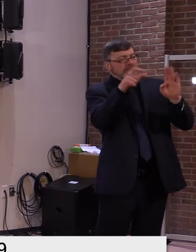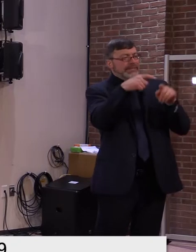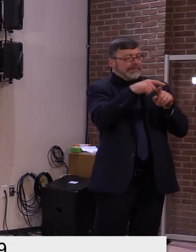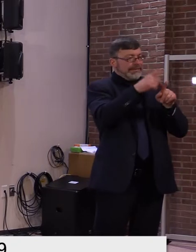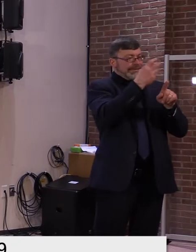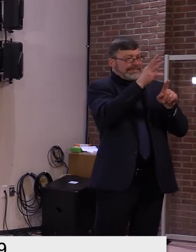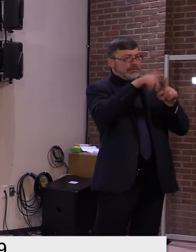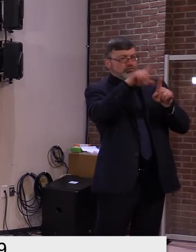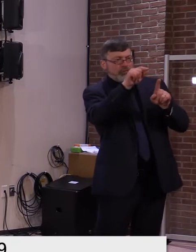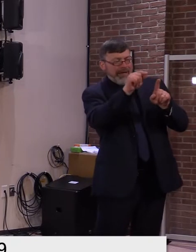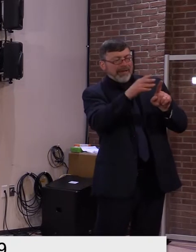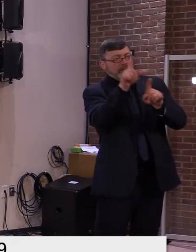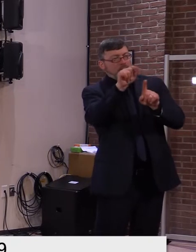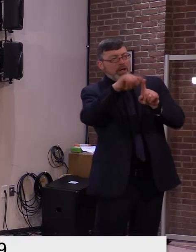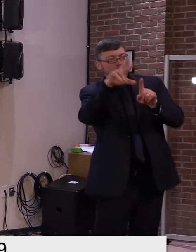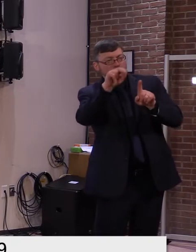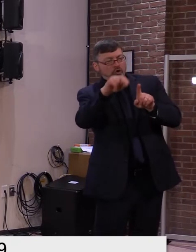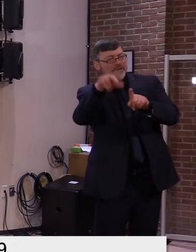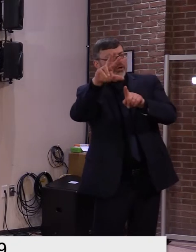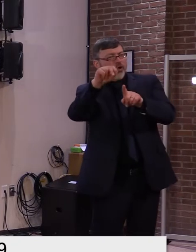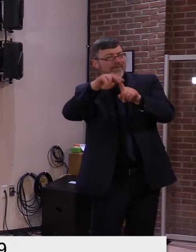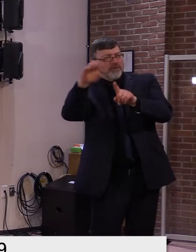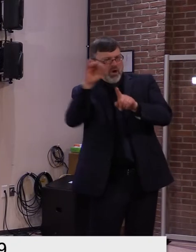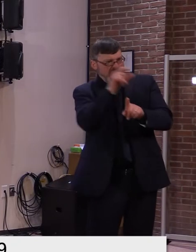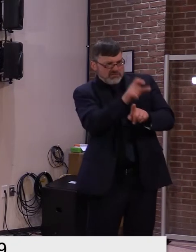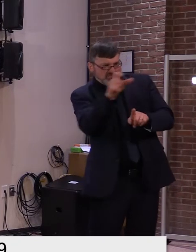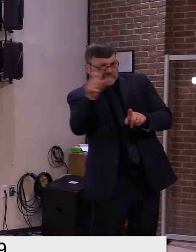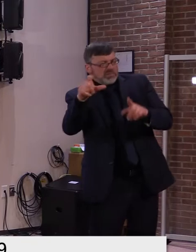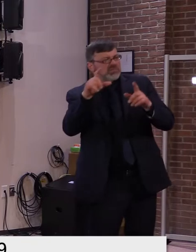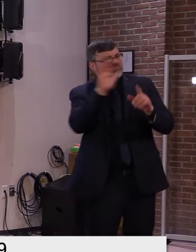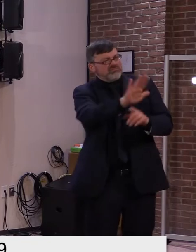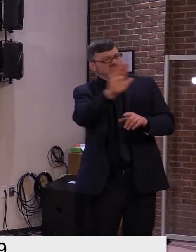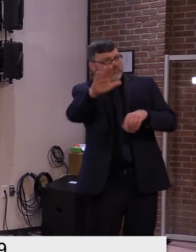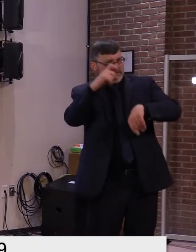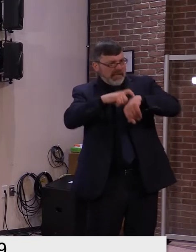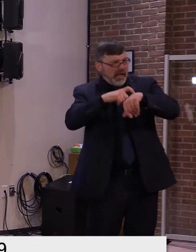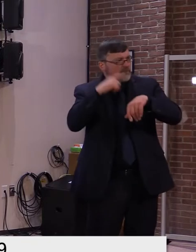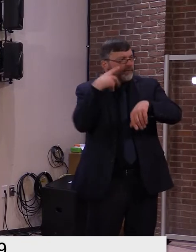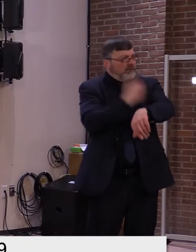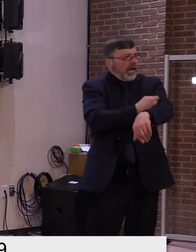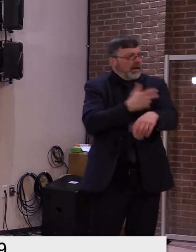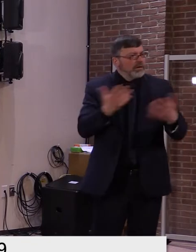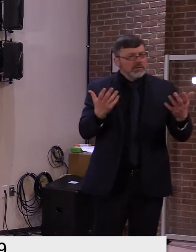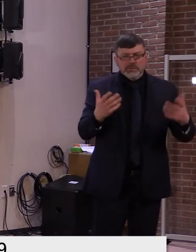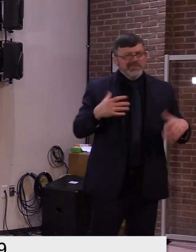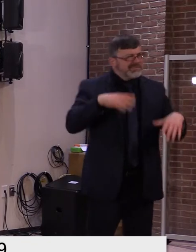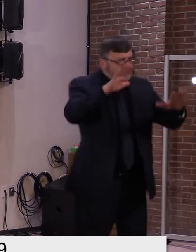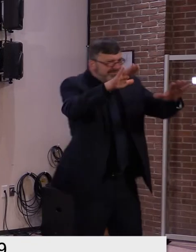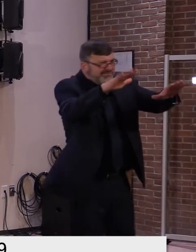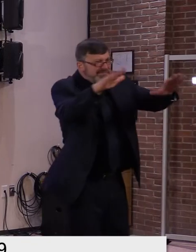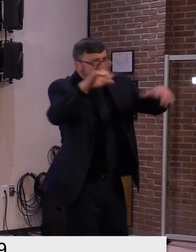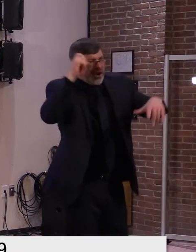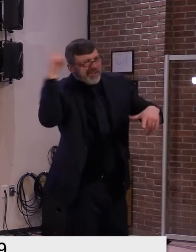get your shots. Great. That's all for me. Thank you very much.